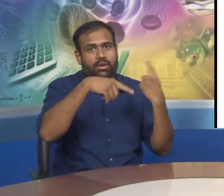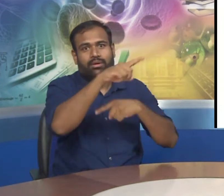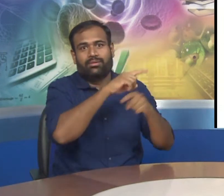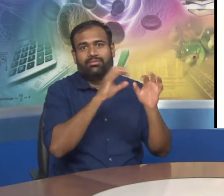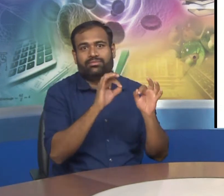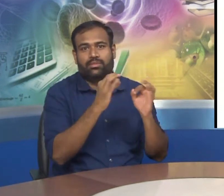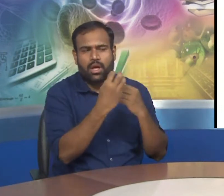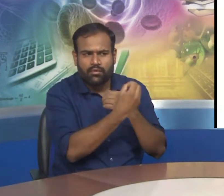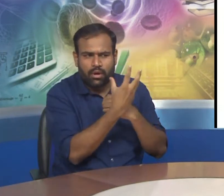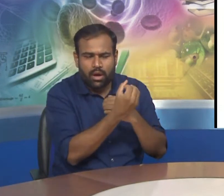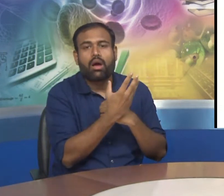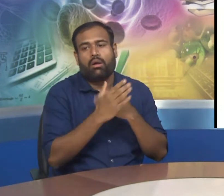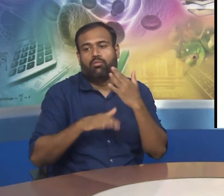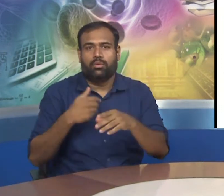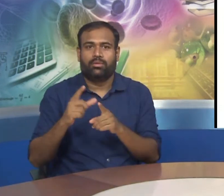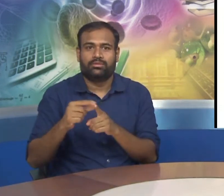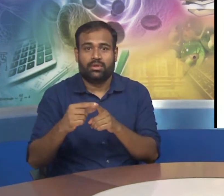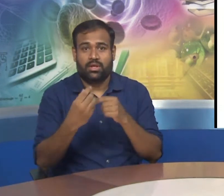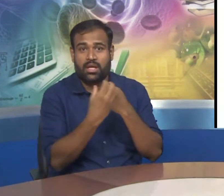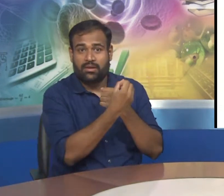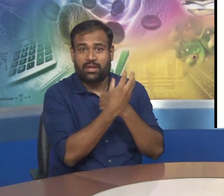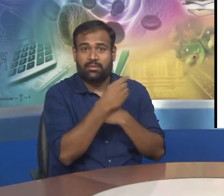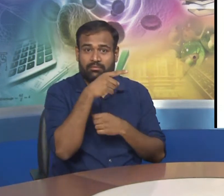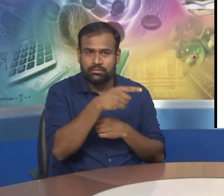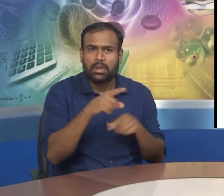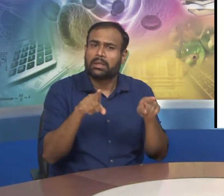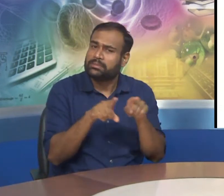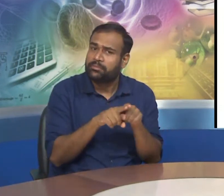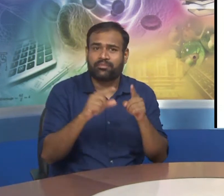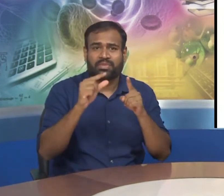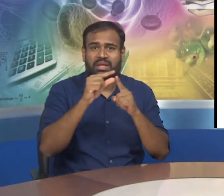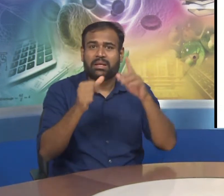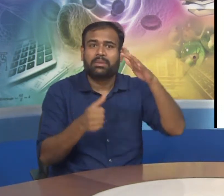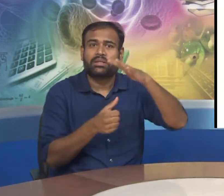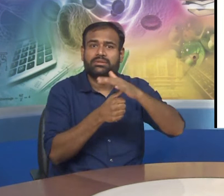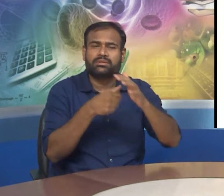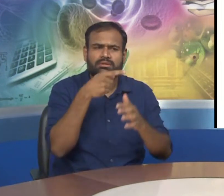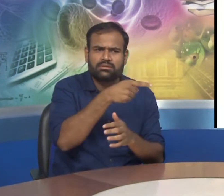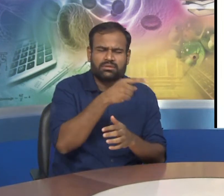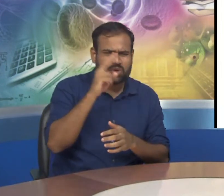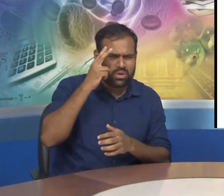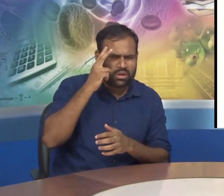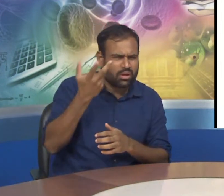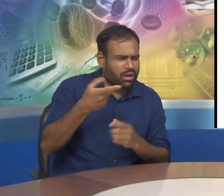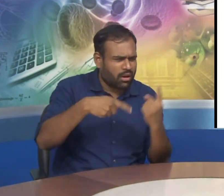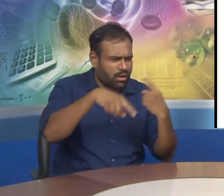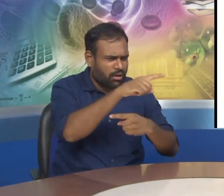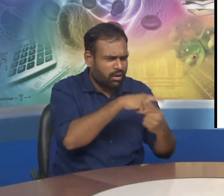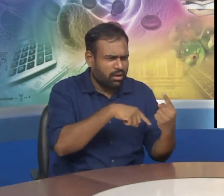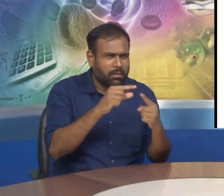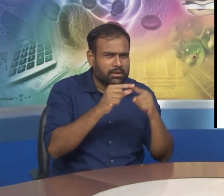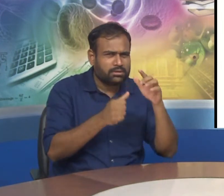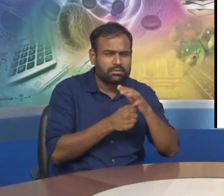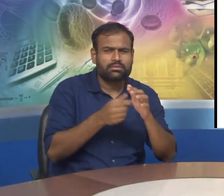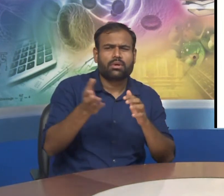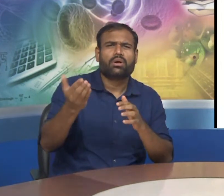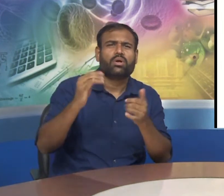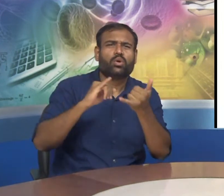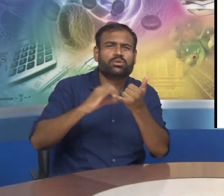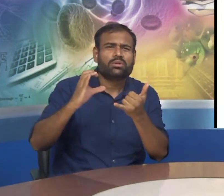Under advisory jurisdiction, the President of India may refer any question of law or public information to Supreme Court